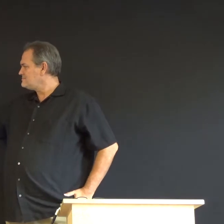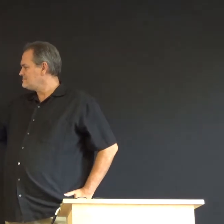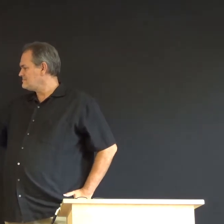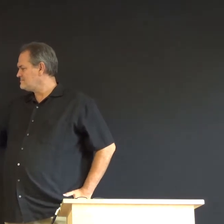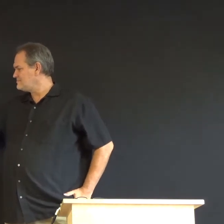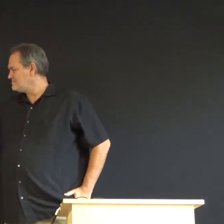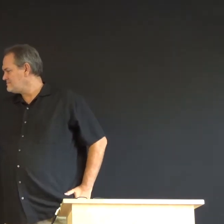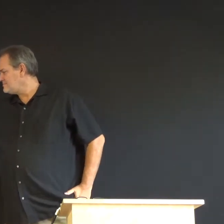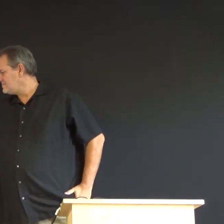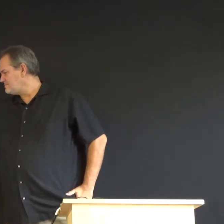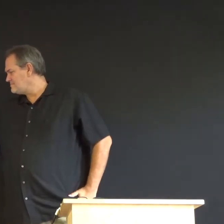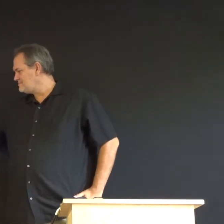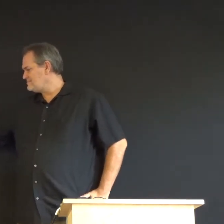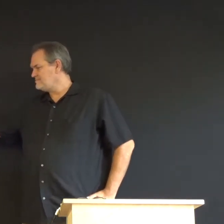united we stand, divided we fall.